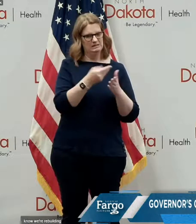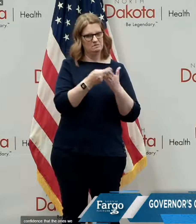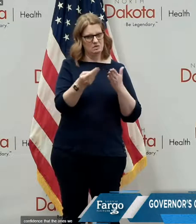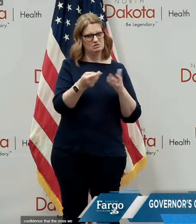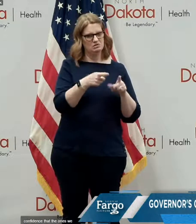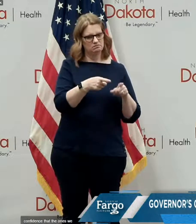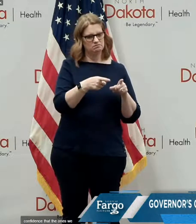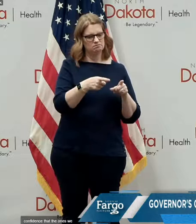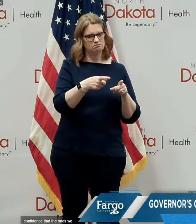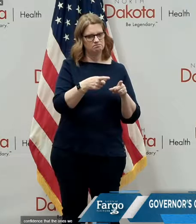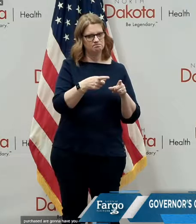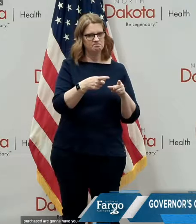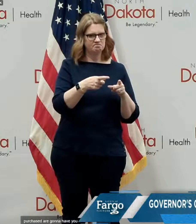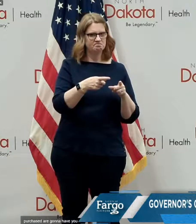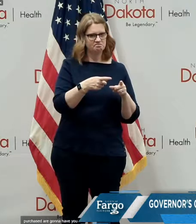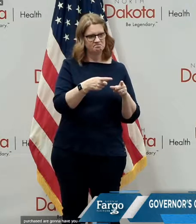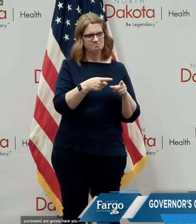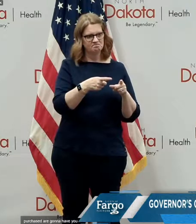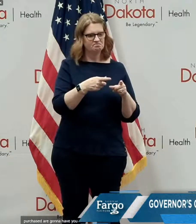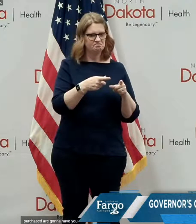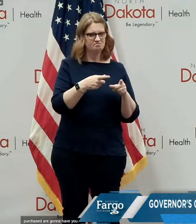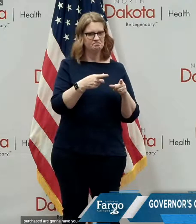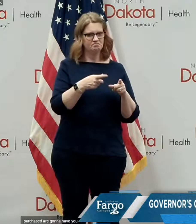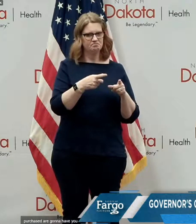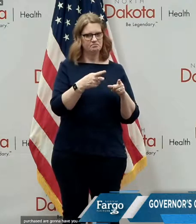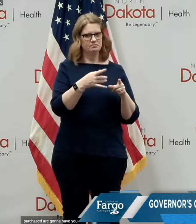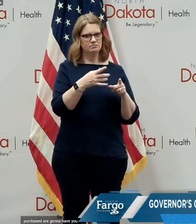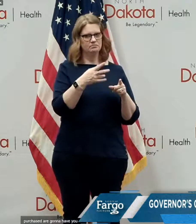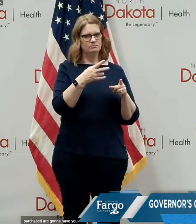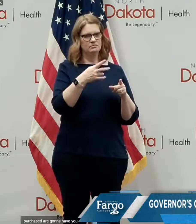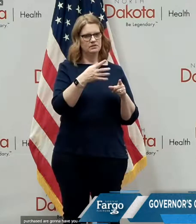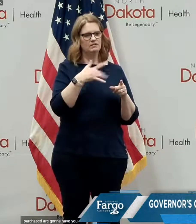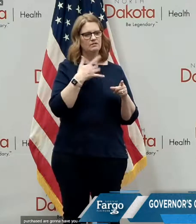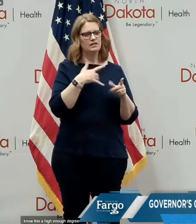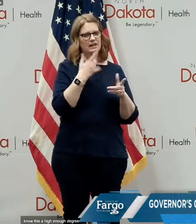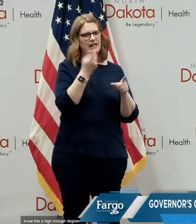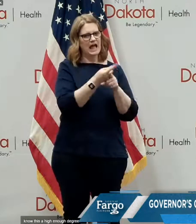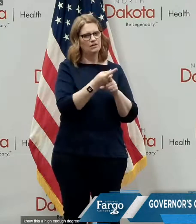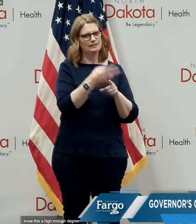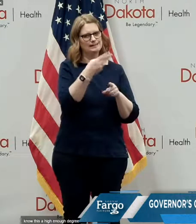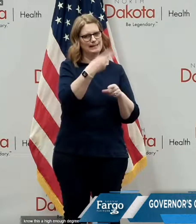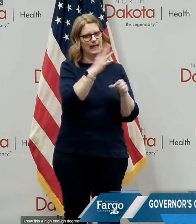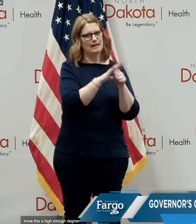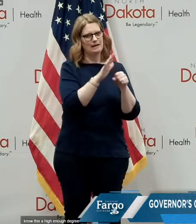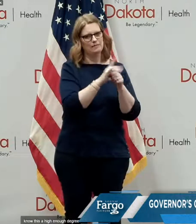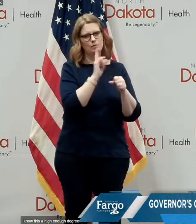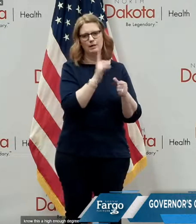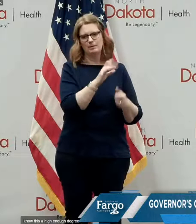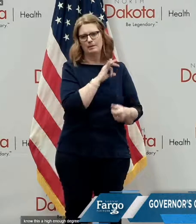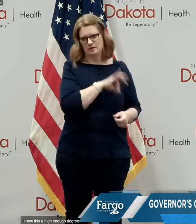have, this a high enough degree of accuracy to be helpful.